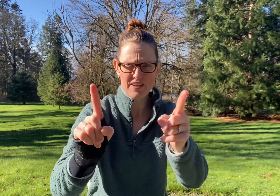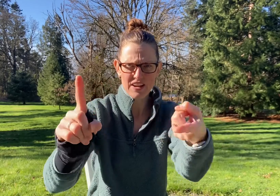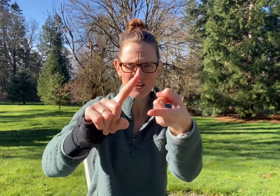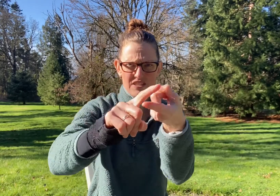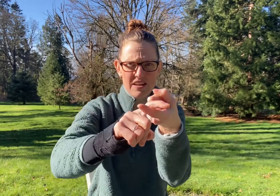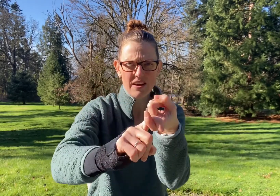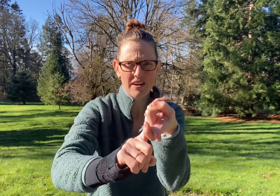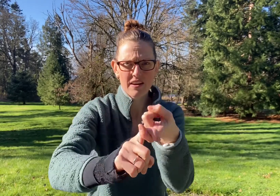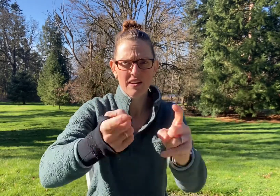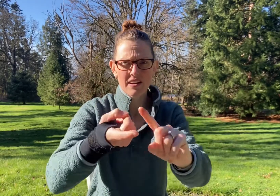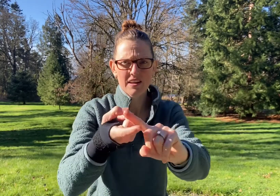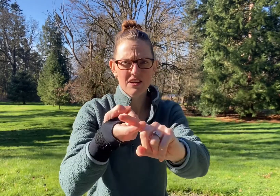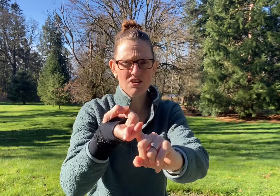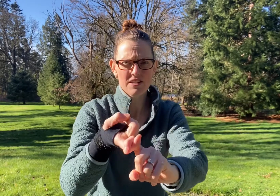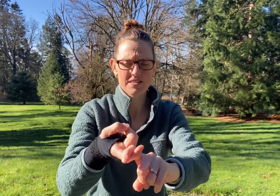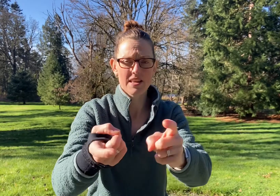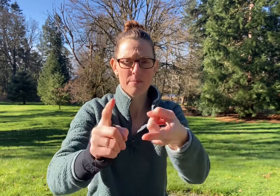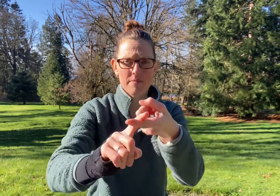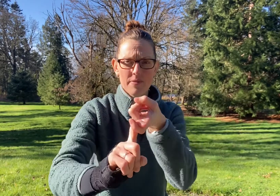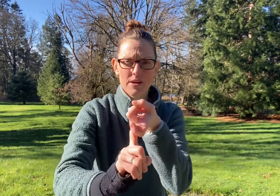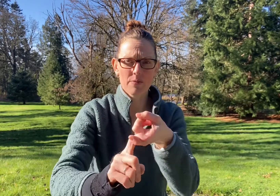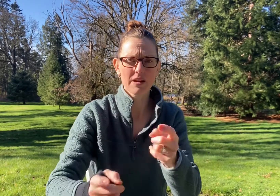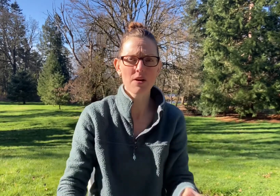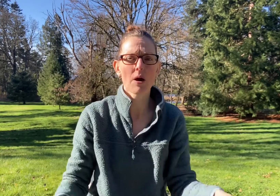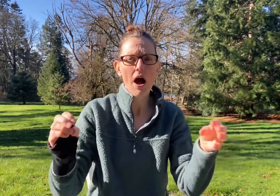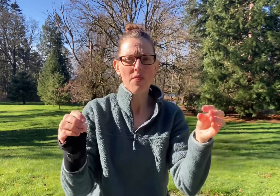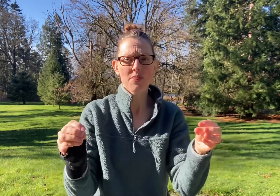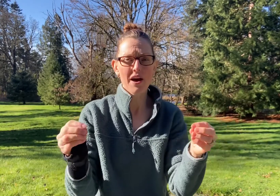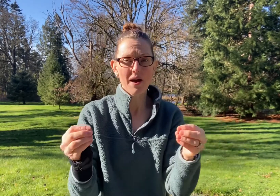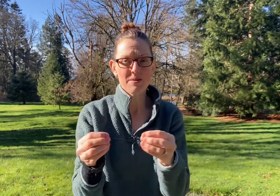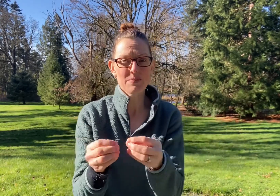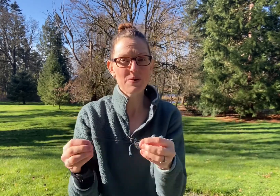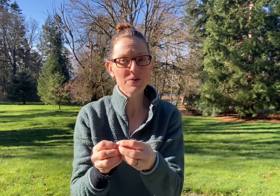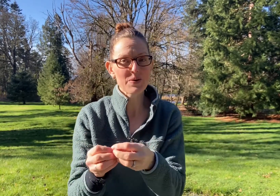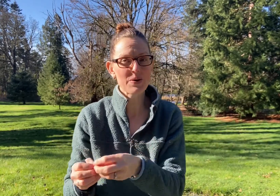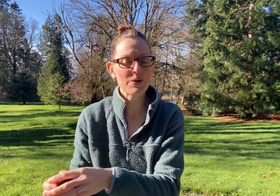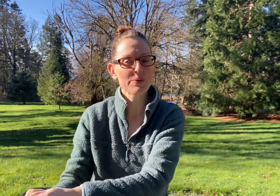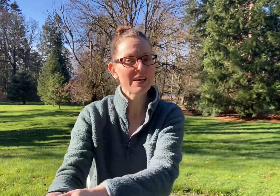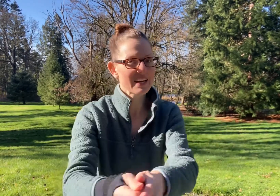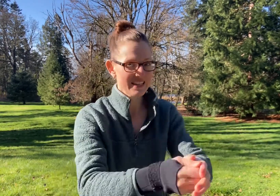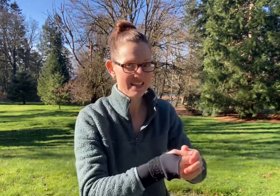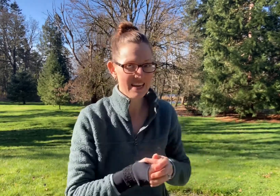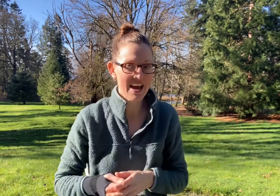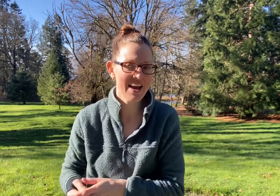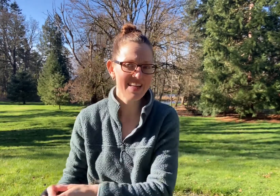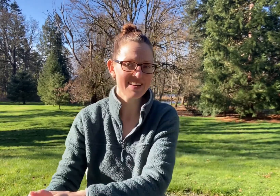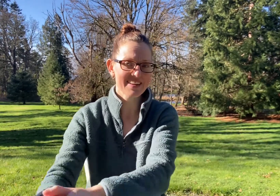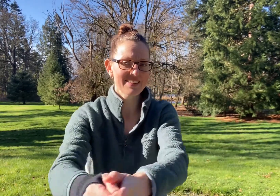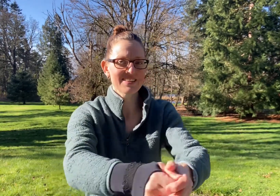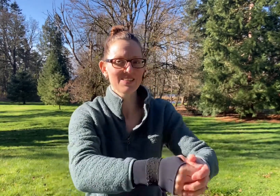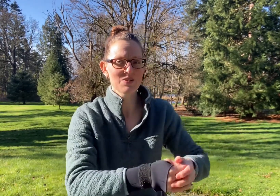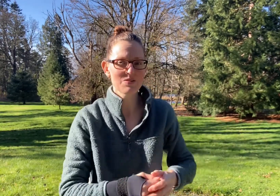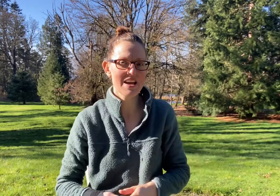fingers and cross them. There we go. The more we get together,